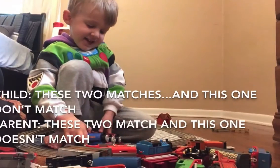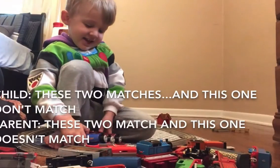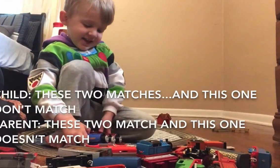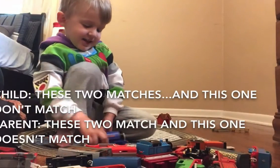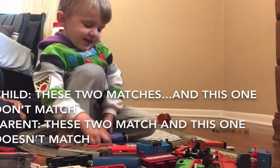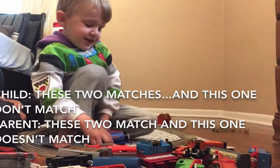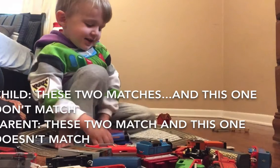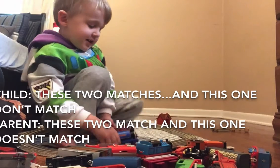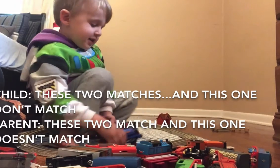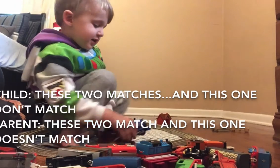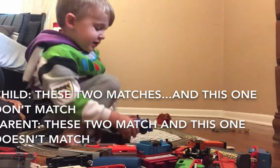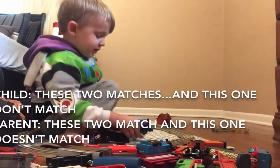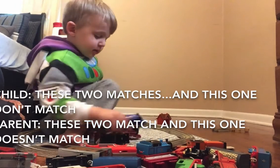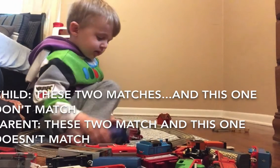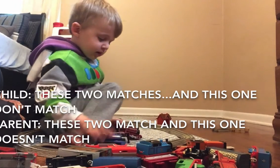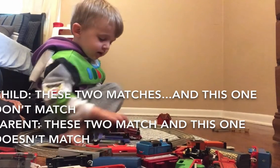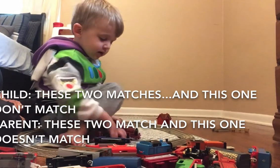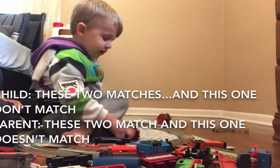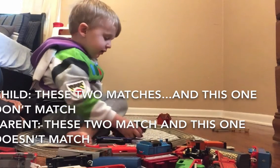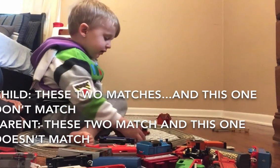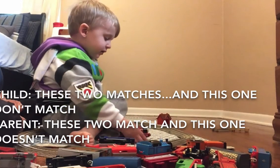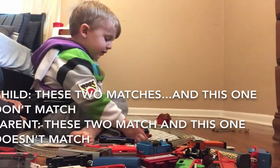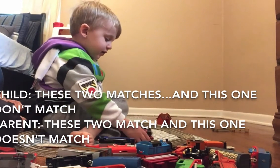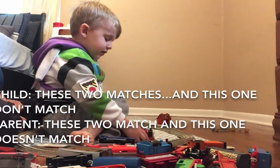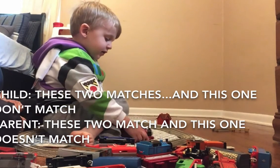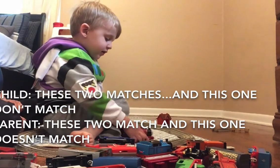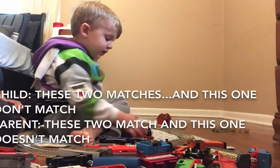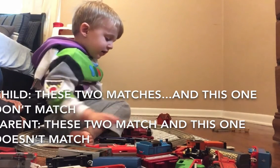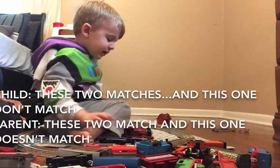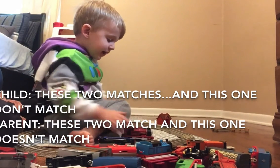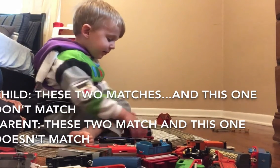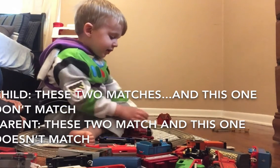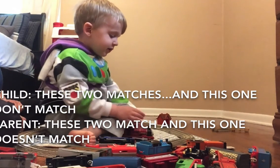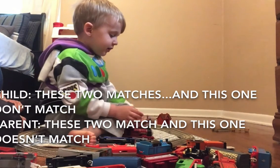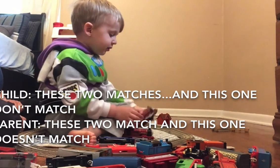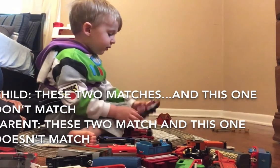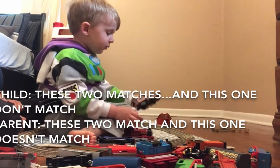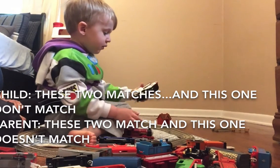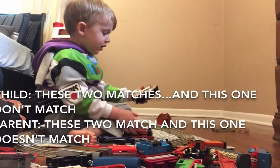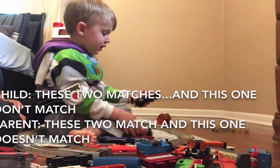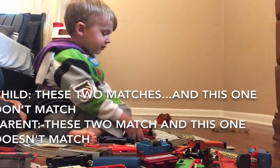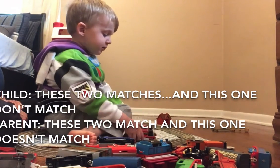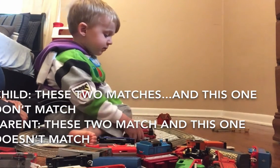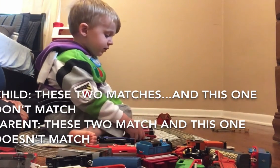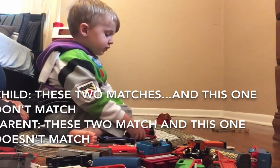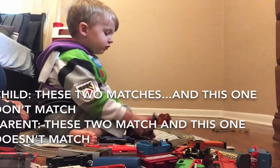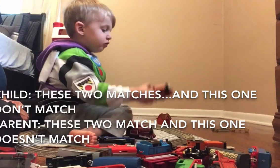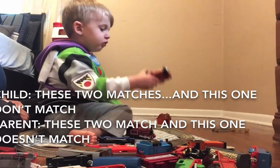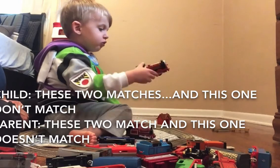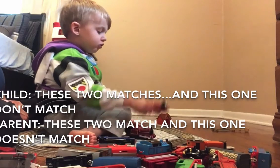Yeah. Wow, 3 trains? Yeah, because this is 1, 2,